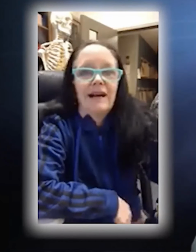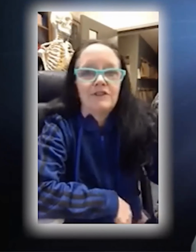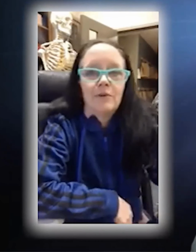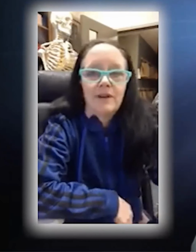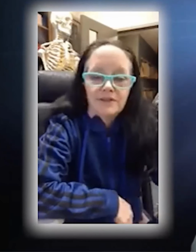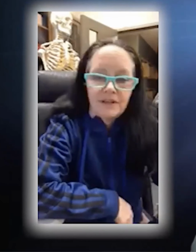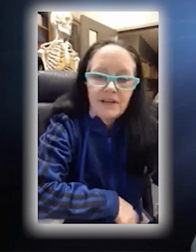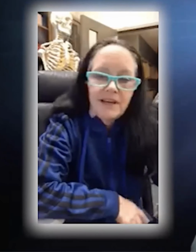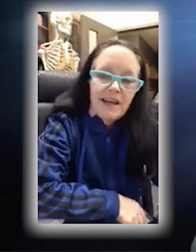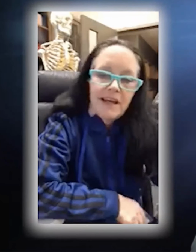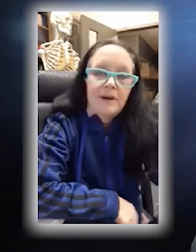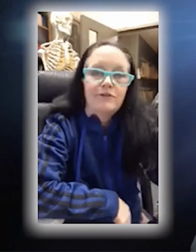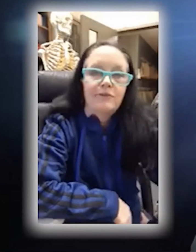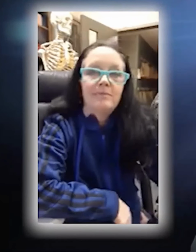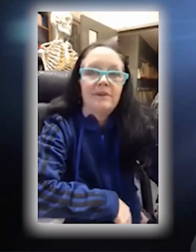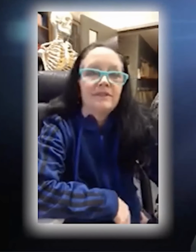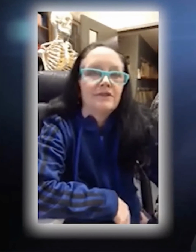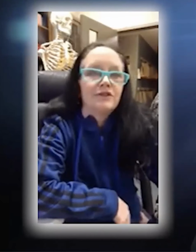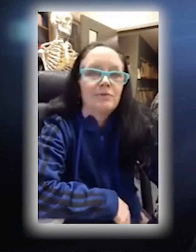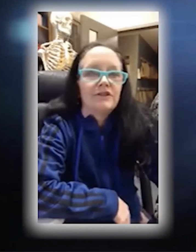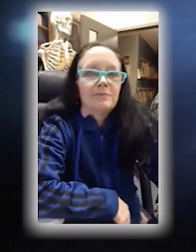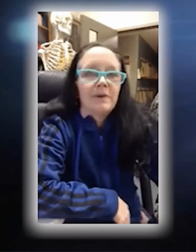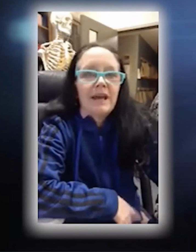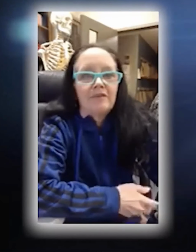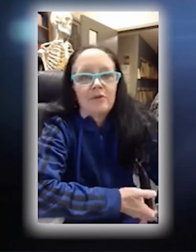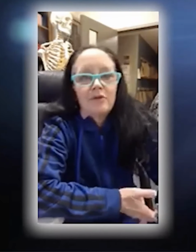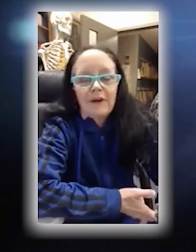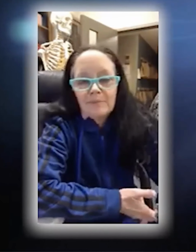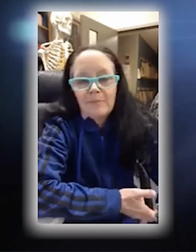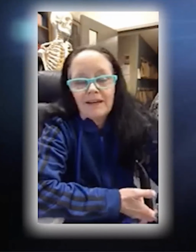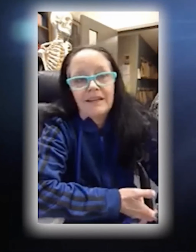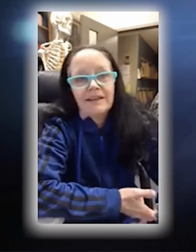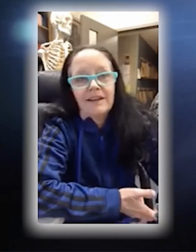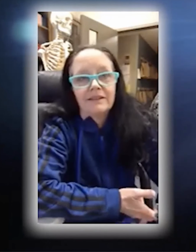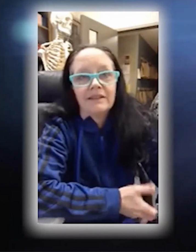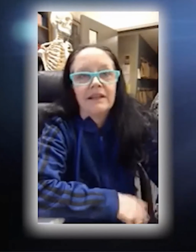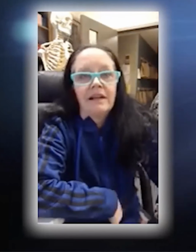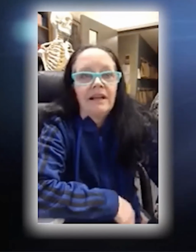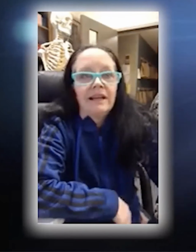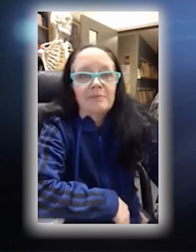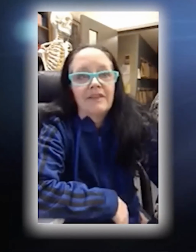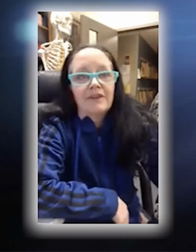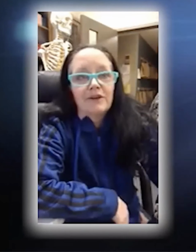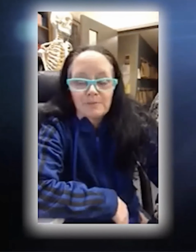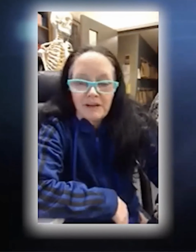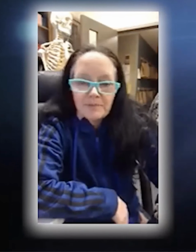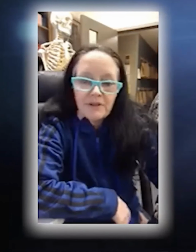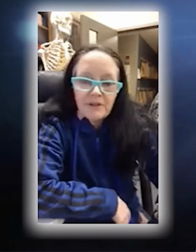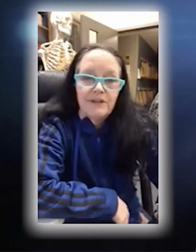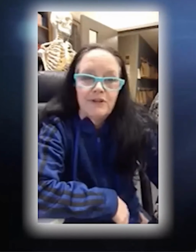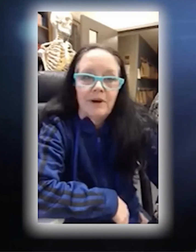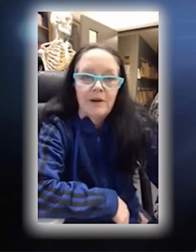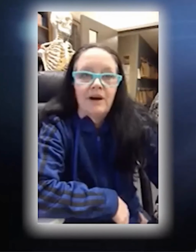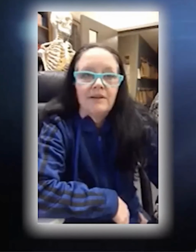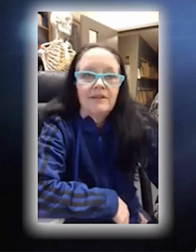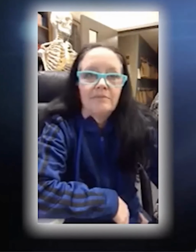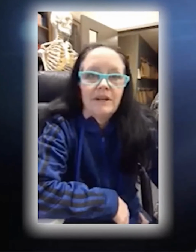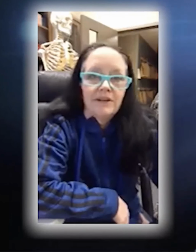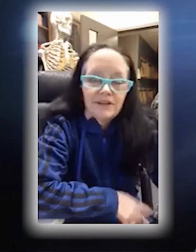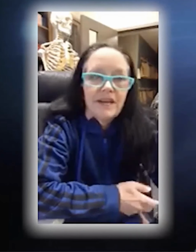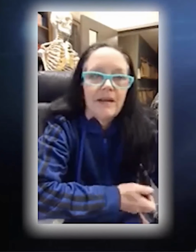have consequences, and my treatments of situations may have a profound impact on another. It's my ethical responsibility to do my